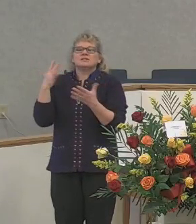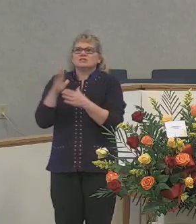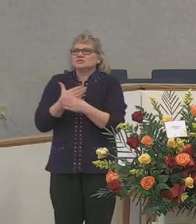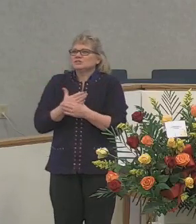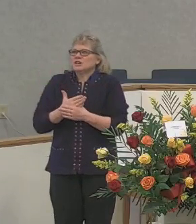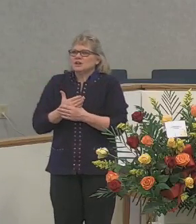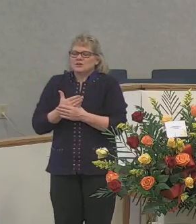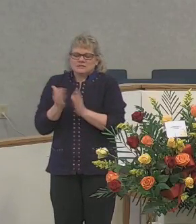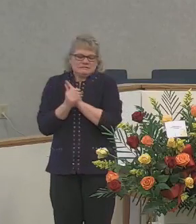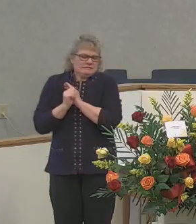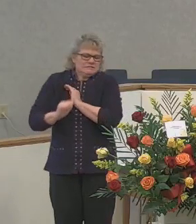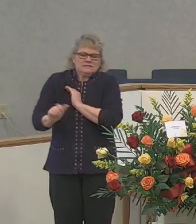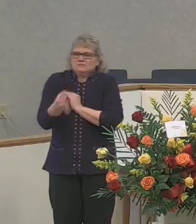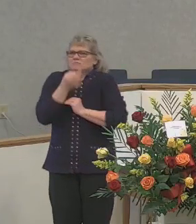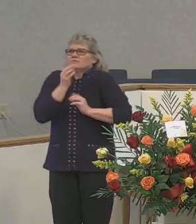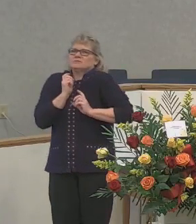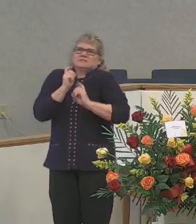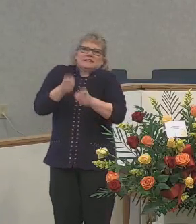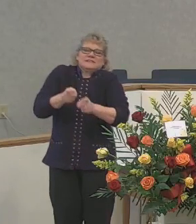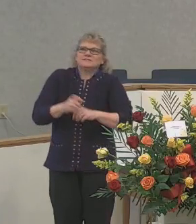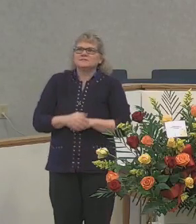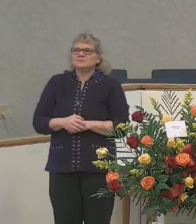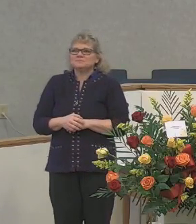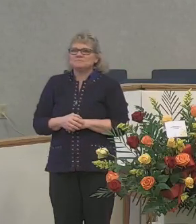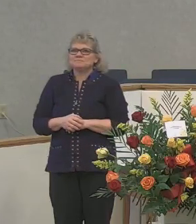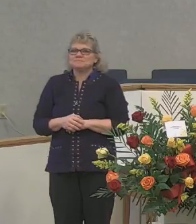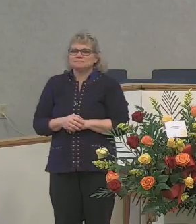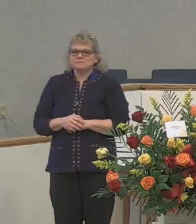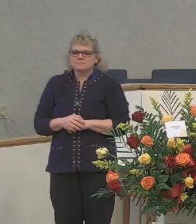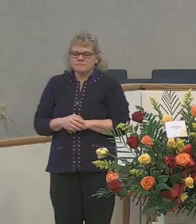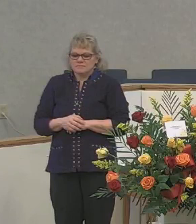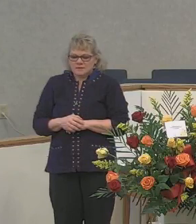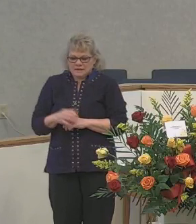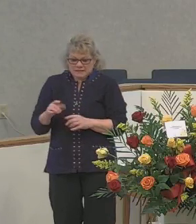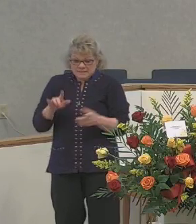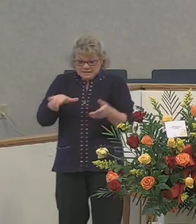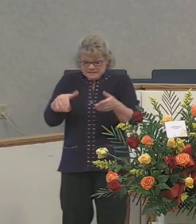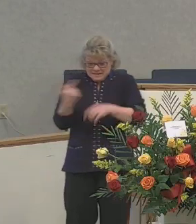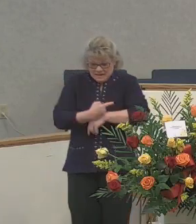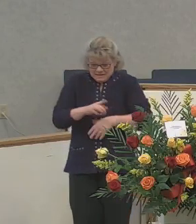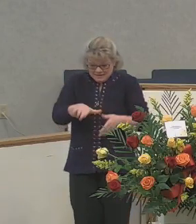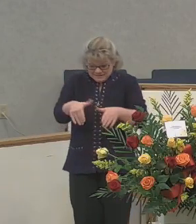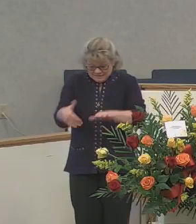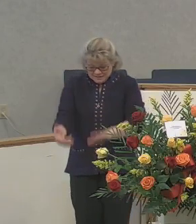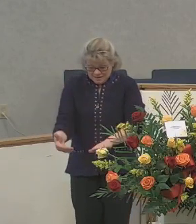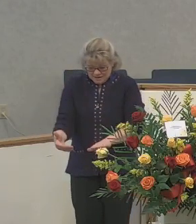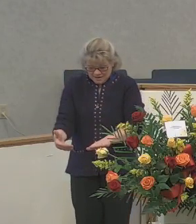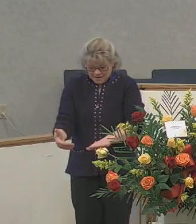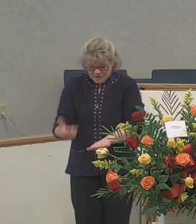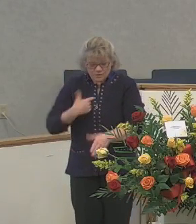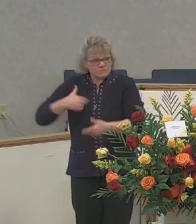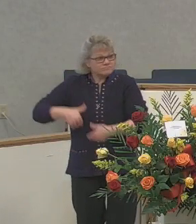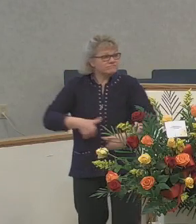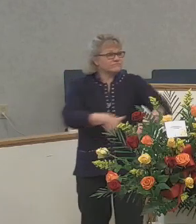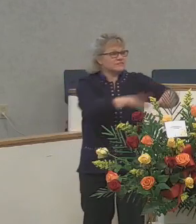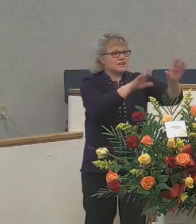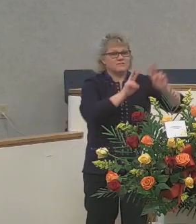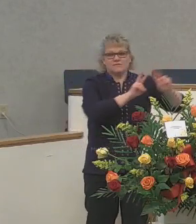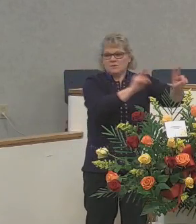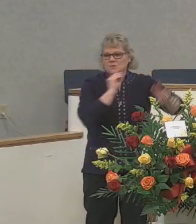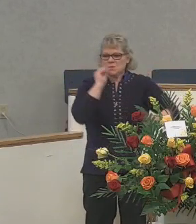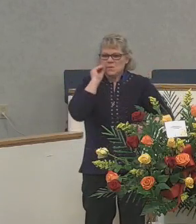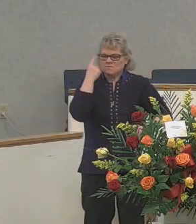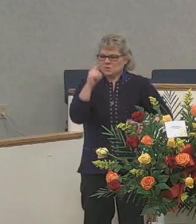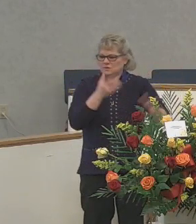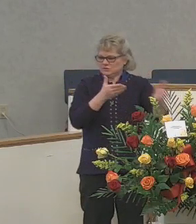share their talents and gifts, to come to the day that they die and we ship them off to a funeral home for